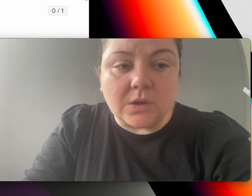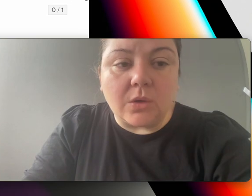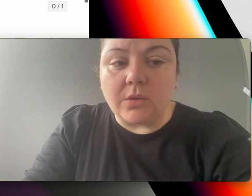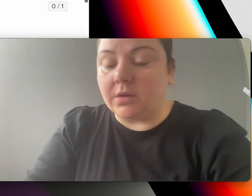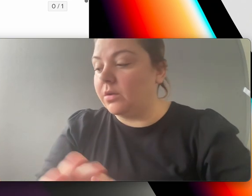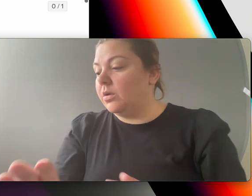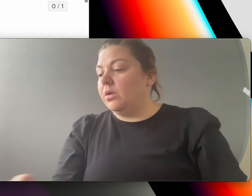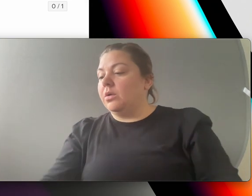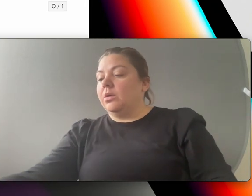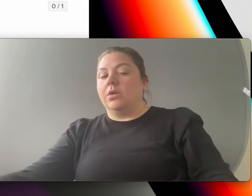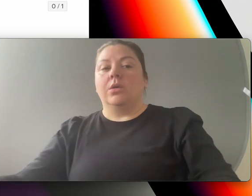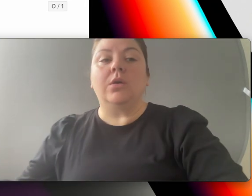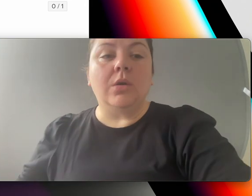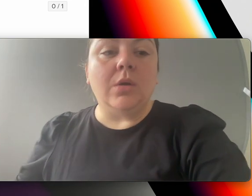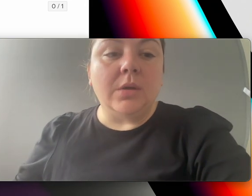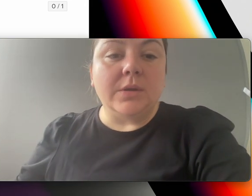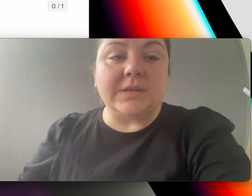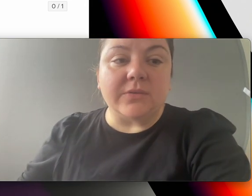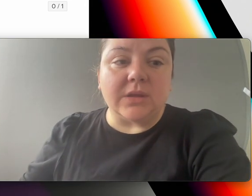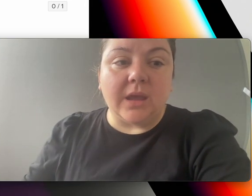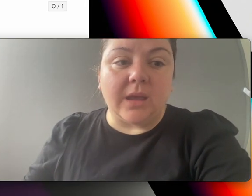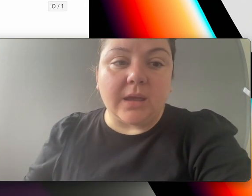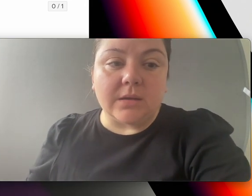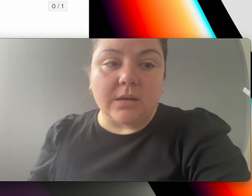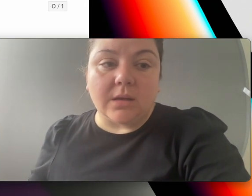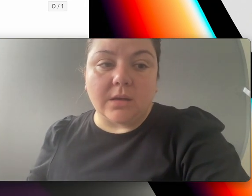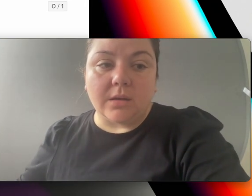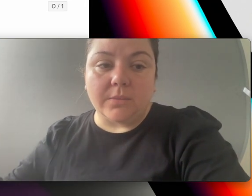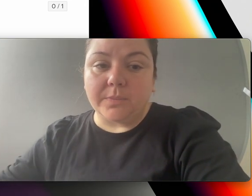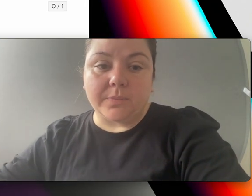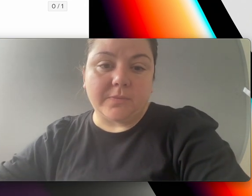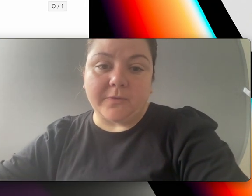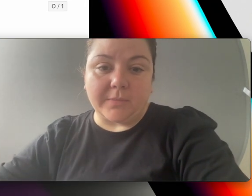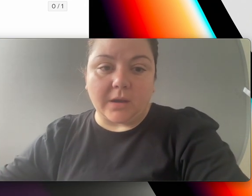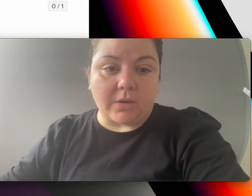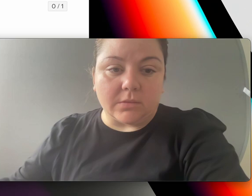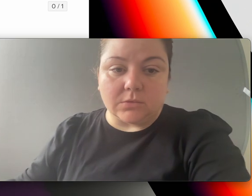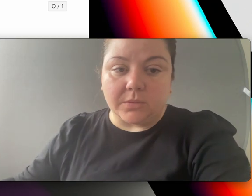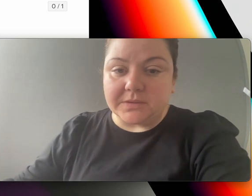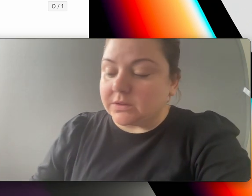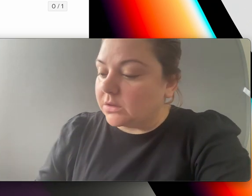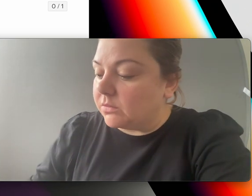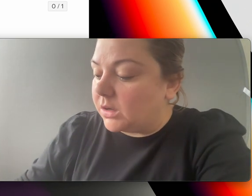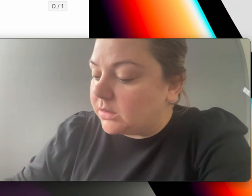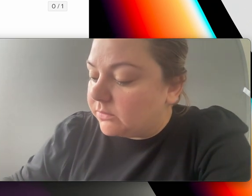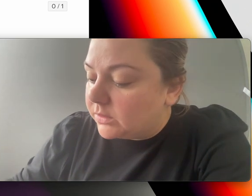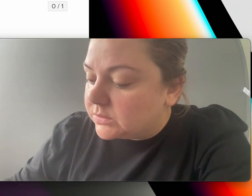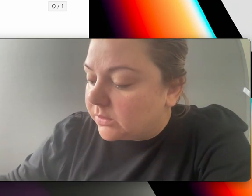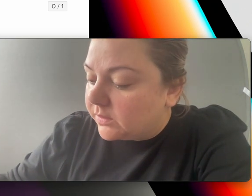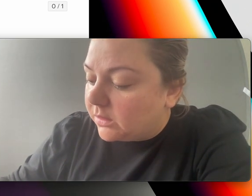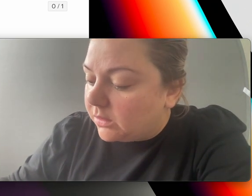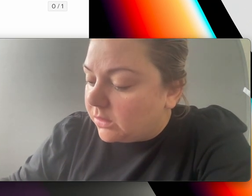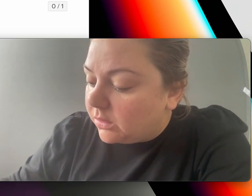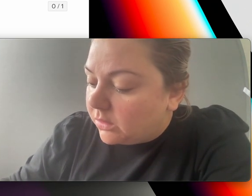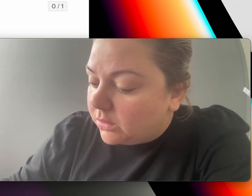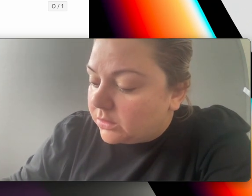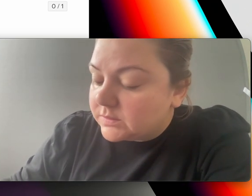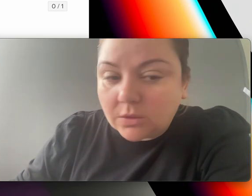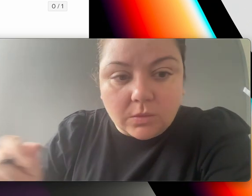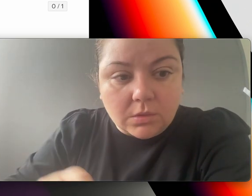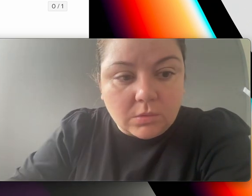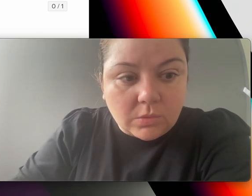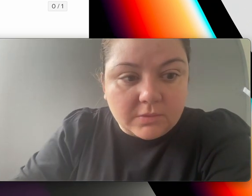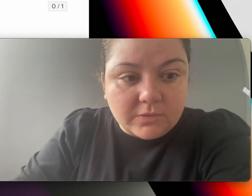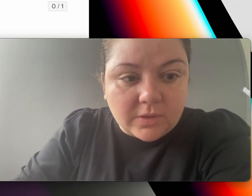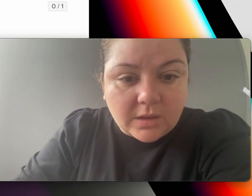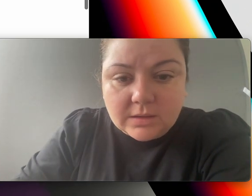Great. So you definitely had a fine background. Nobody's looking, right? Everything's great there.